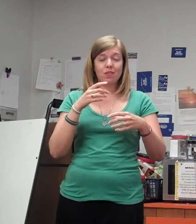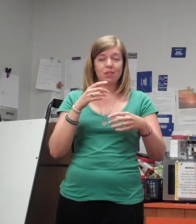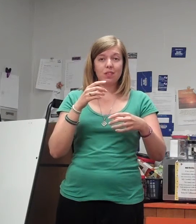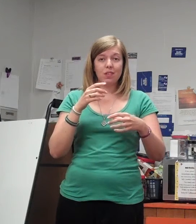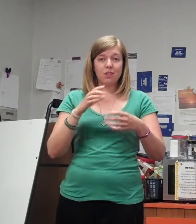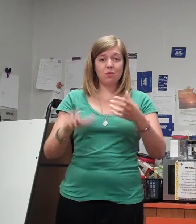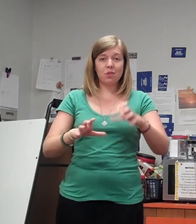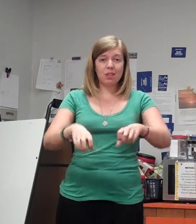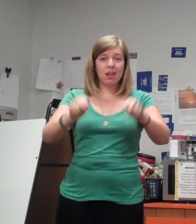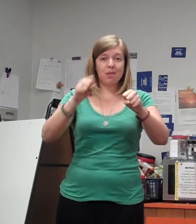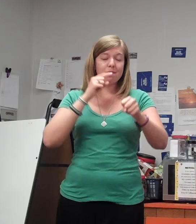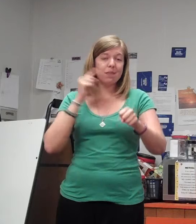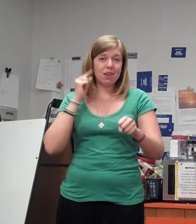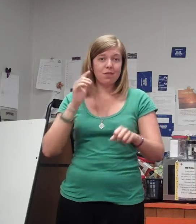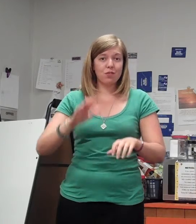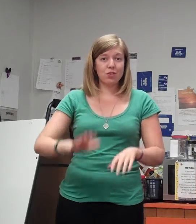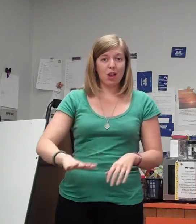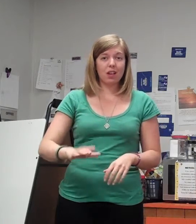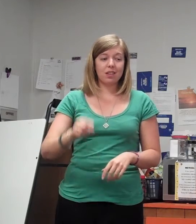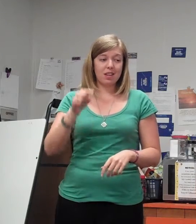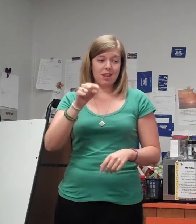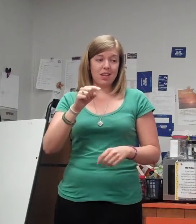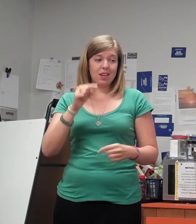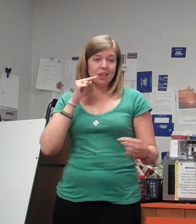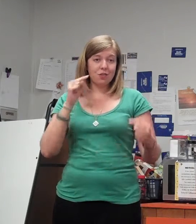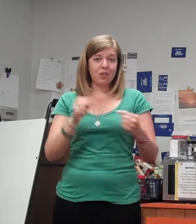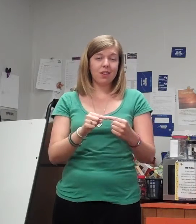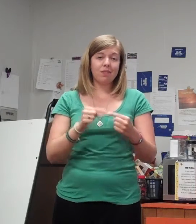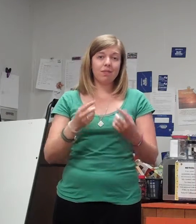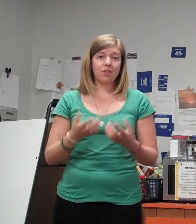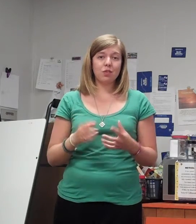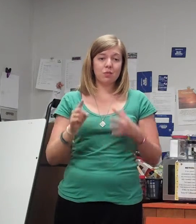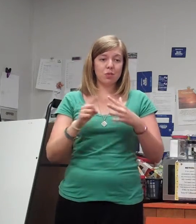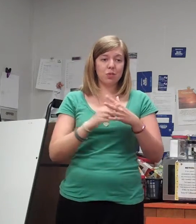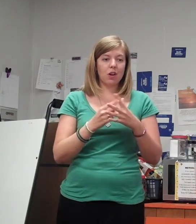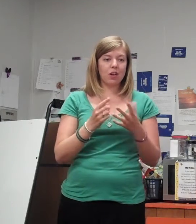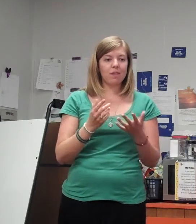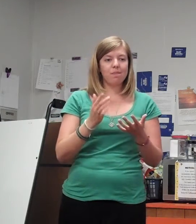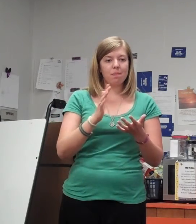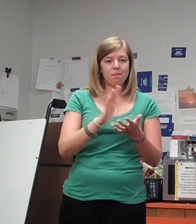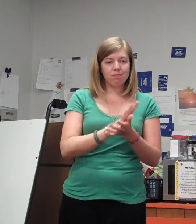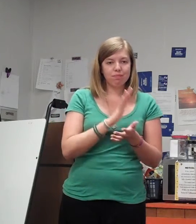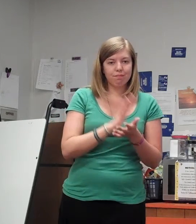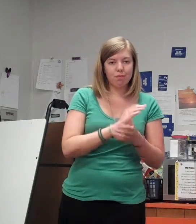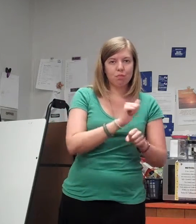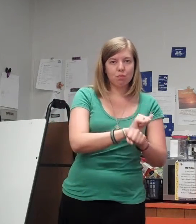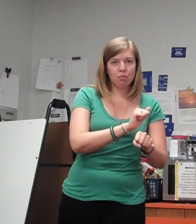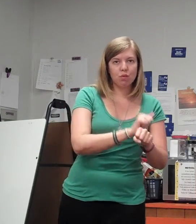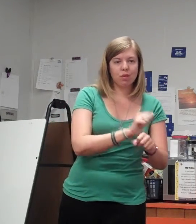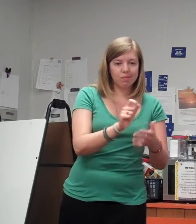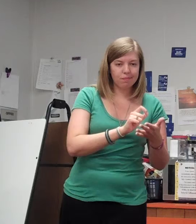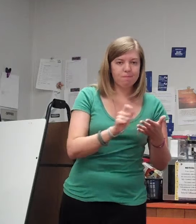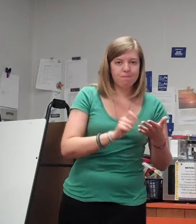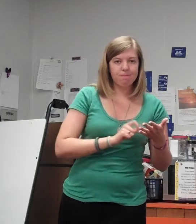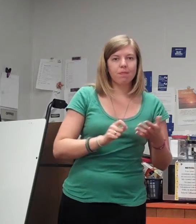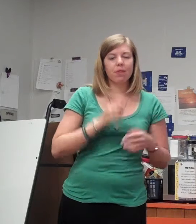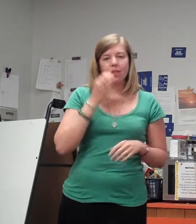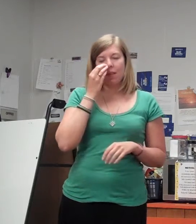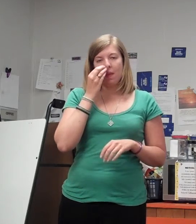should do. So we started the paperwork. The paperwork for adoption, whether it's in country or